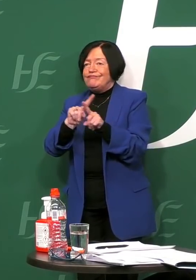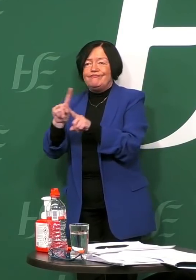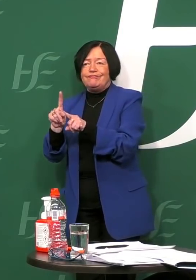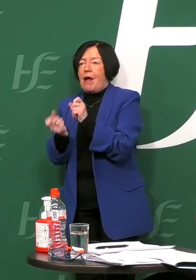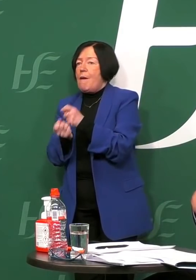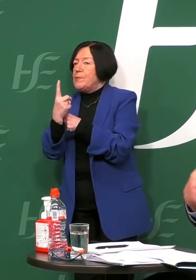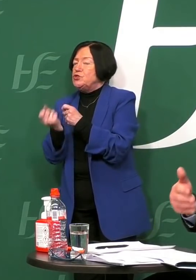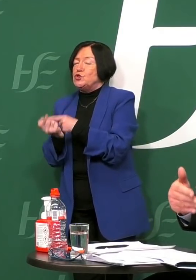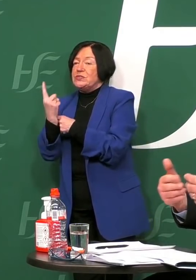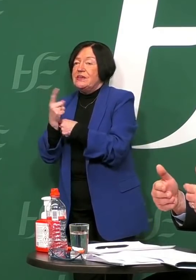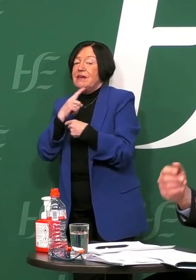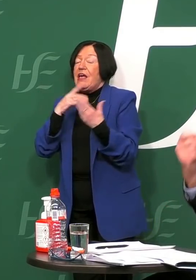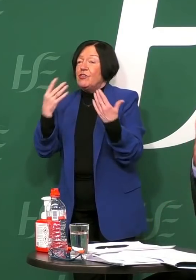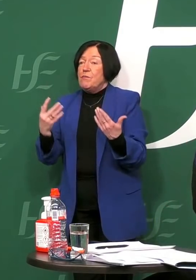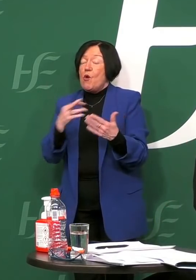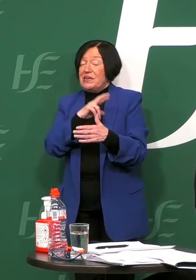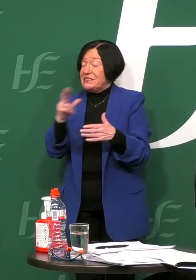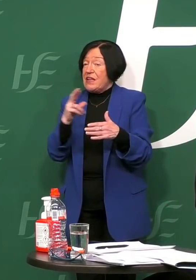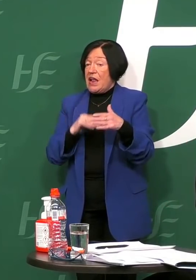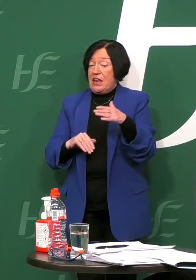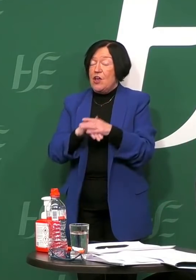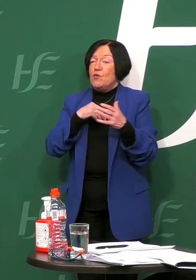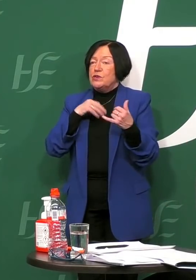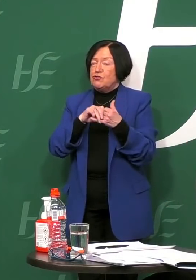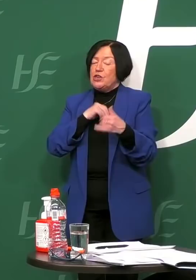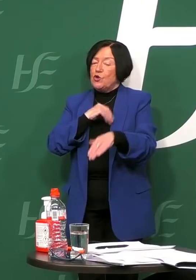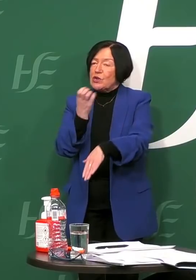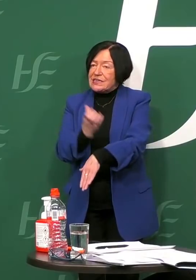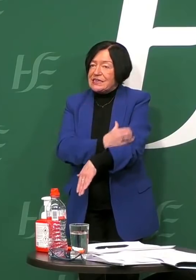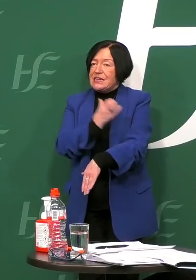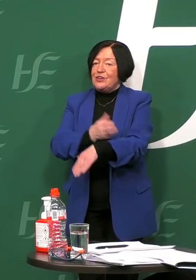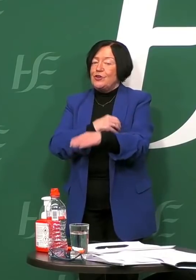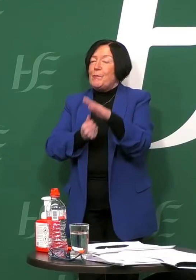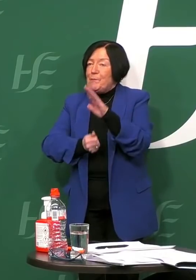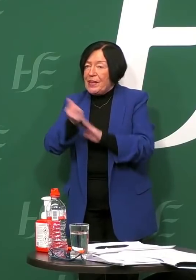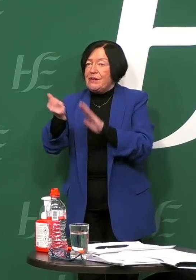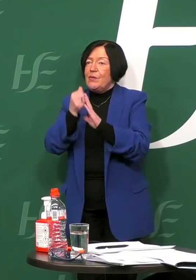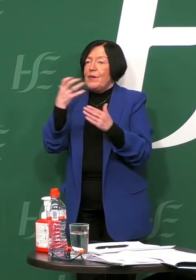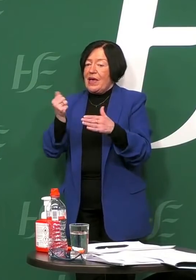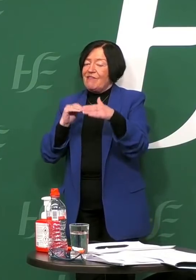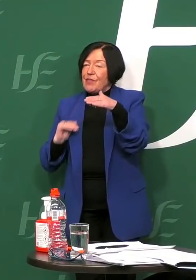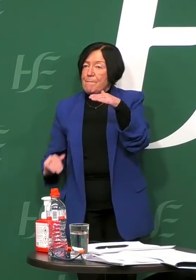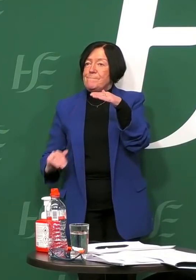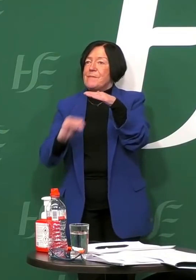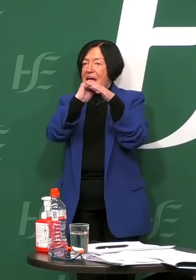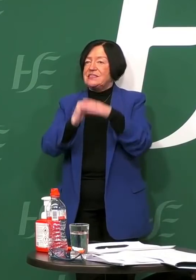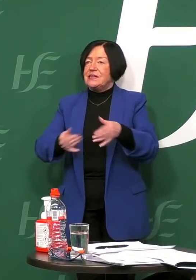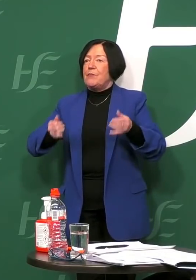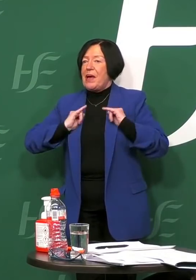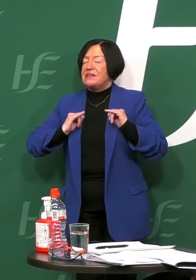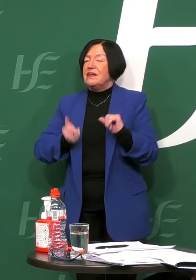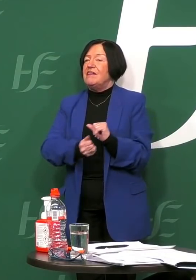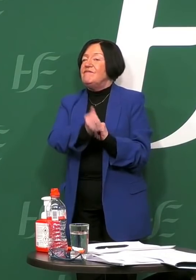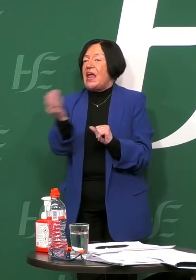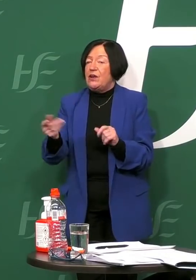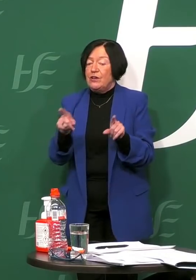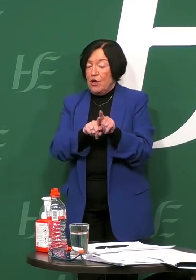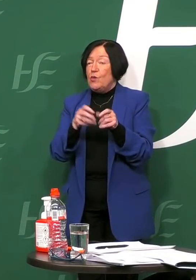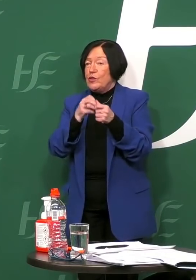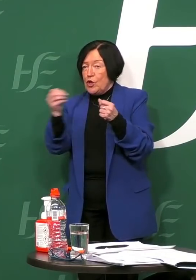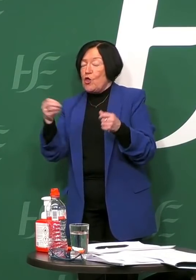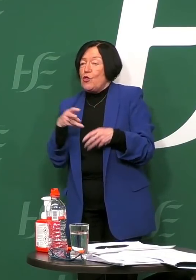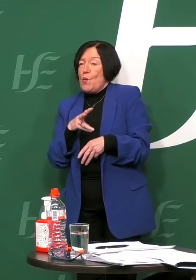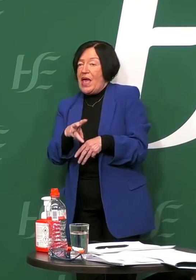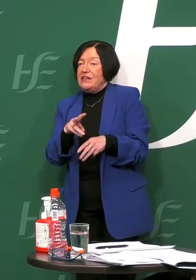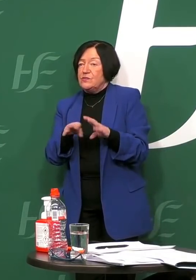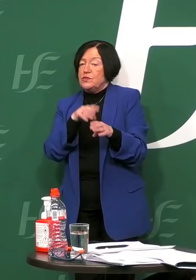but at the moment it isn't a constraint, but clearly we're trying to continue to build it up, Simon, so that we have the maximum capacity available alongside the other two channels we